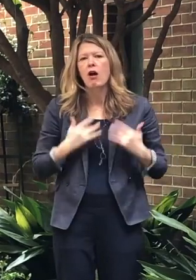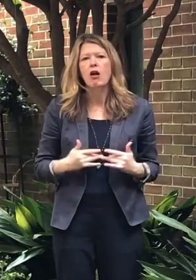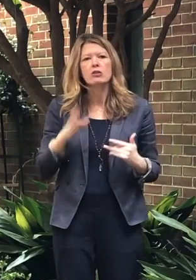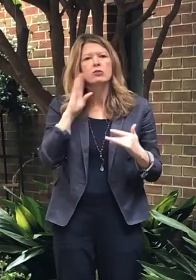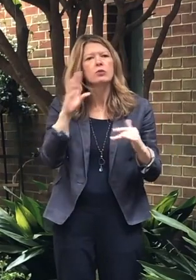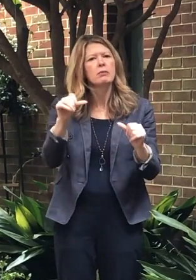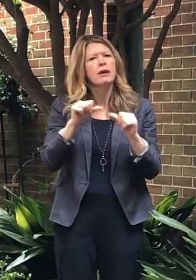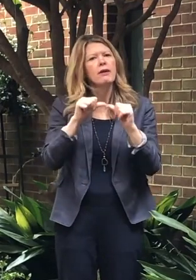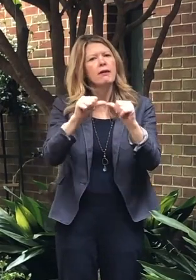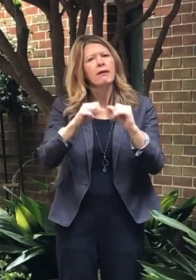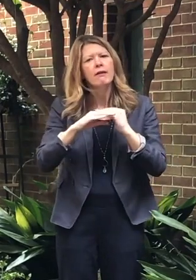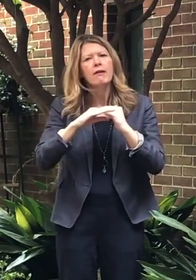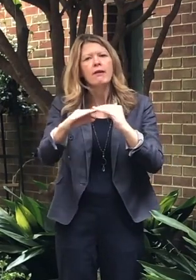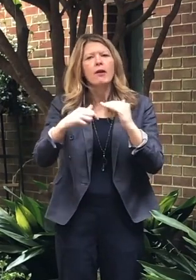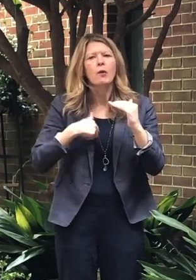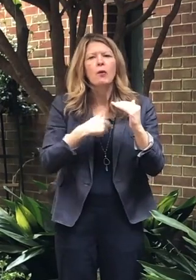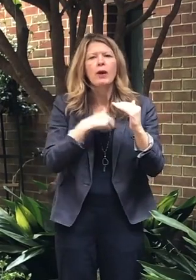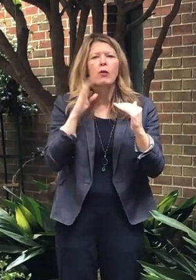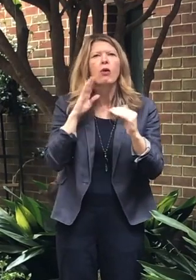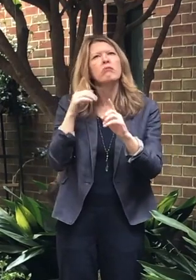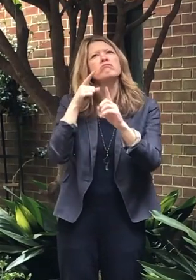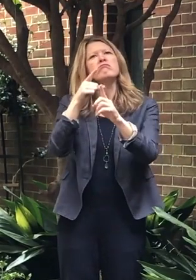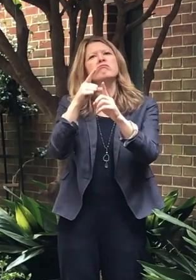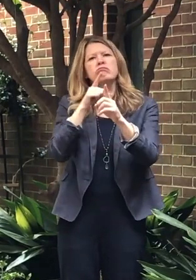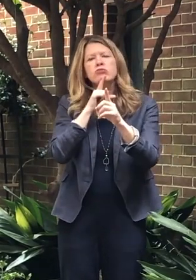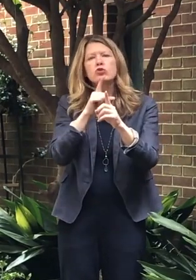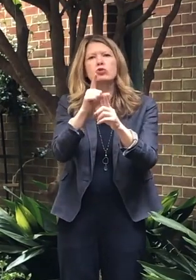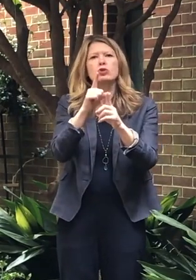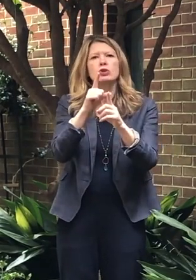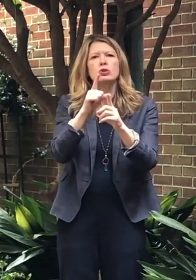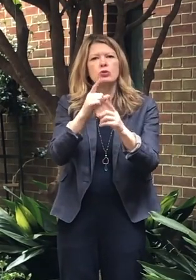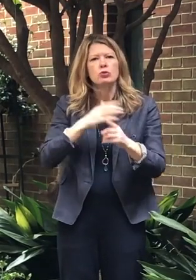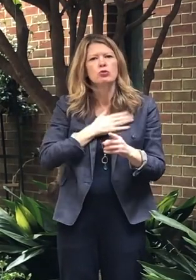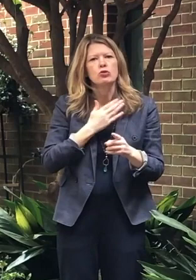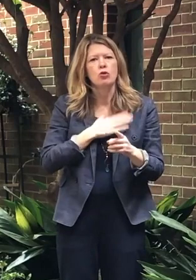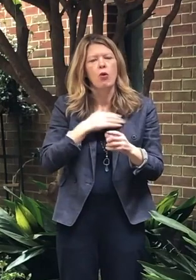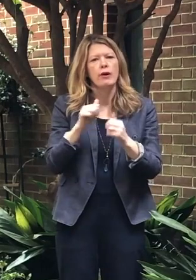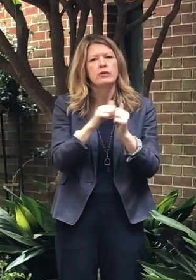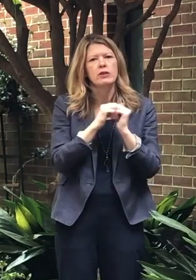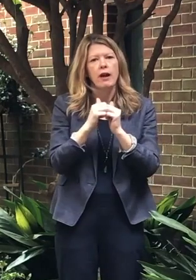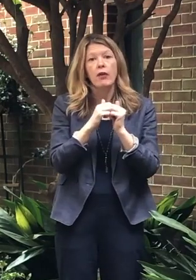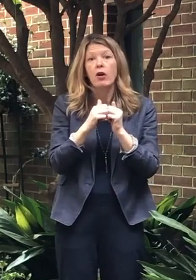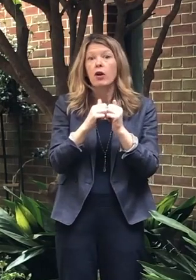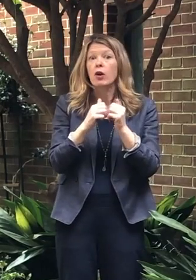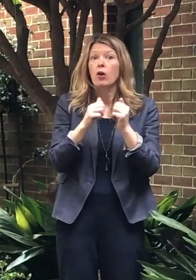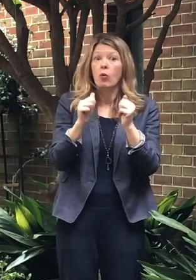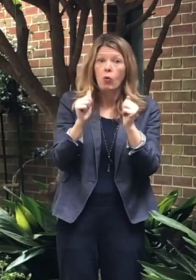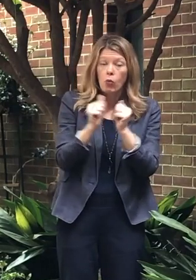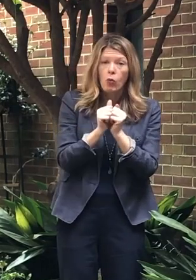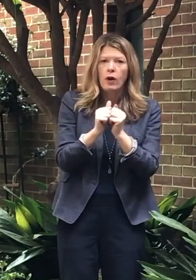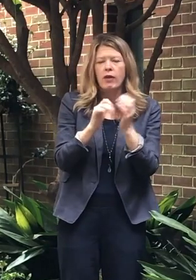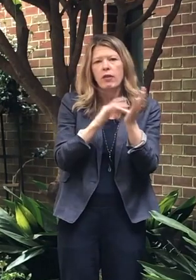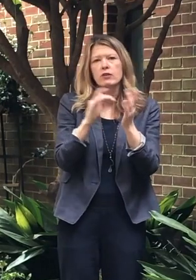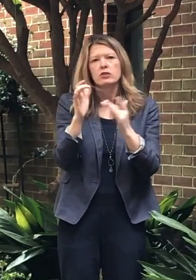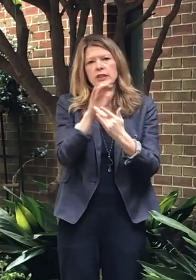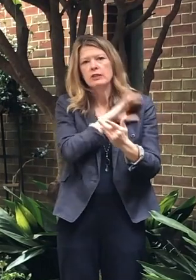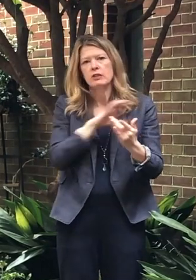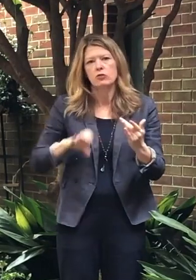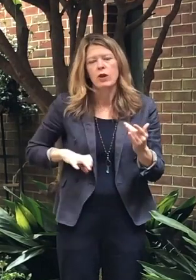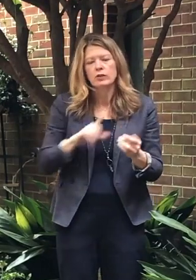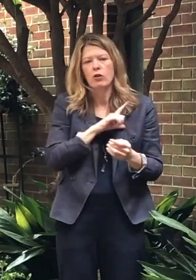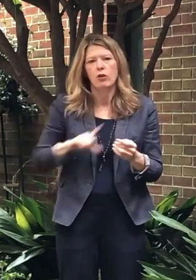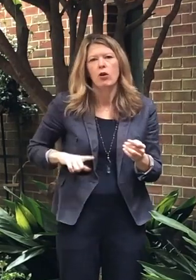true joys are to be found. Through Jesus Christ, our Lord, who lives and reigns with you and the Holy